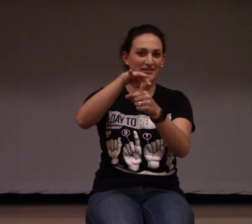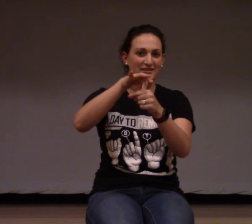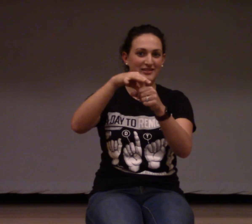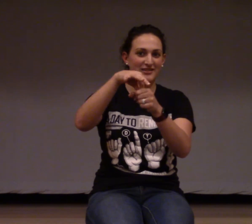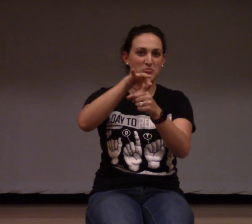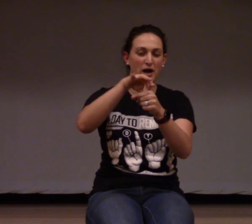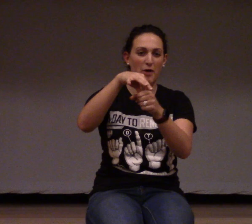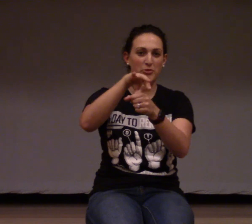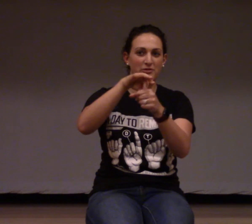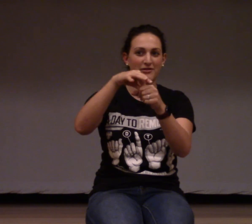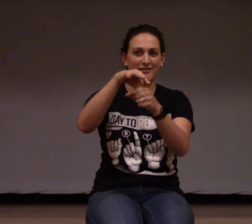Pop.